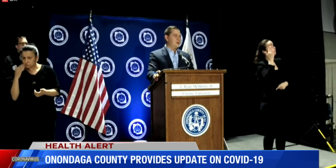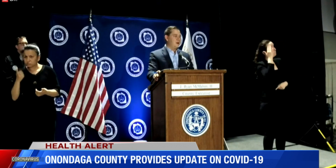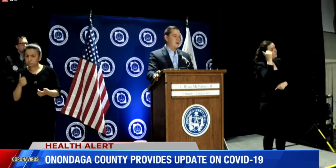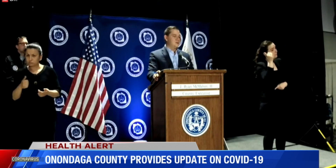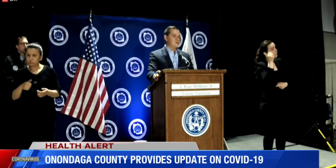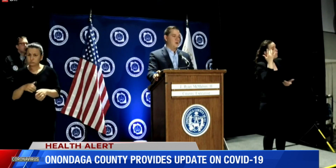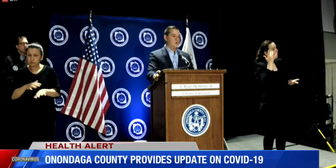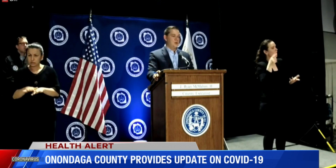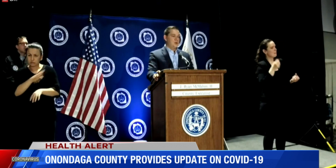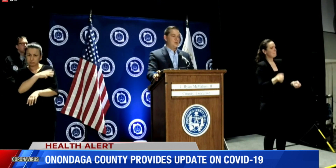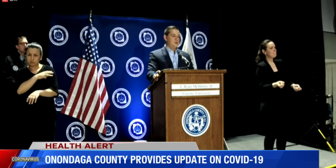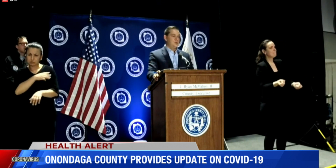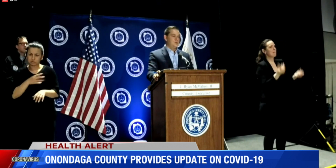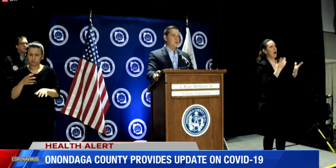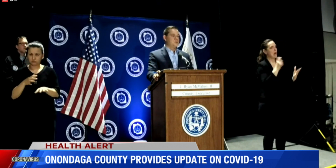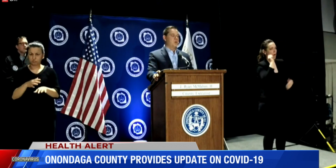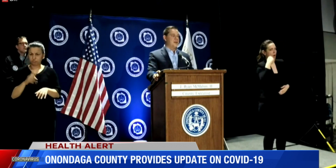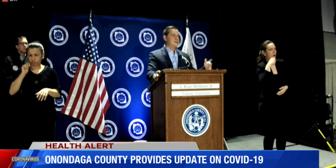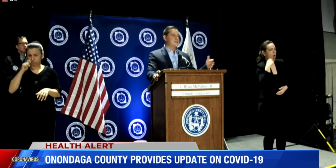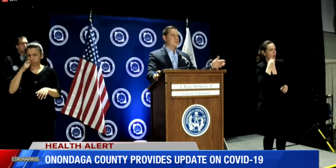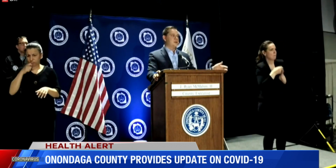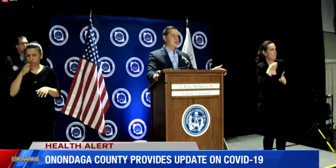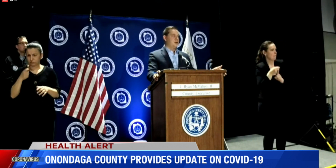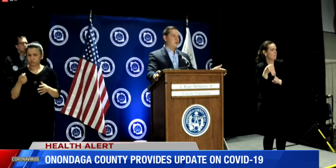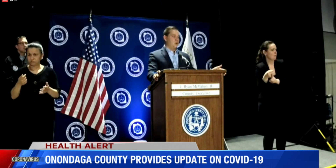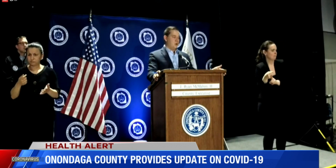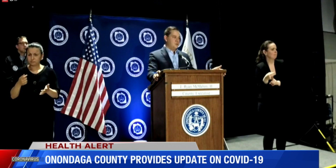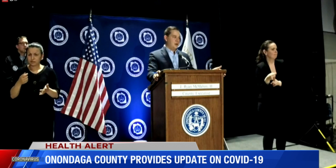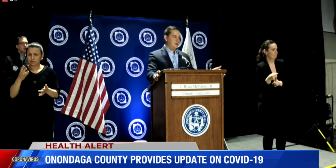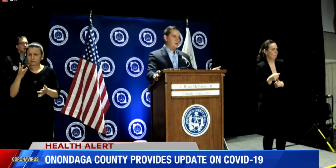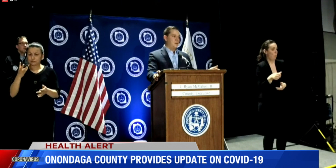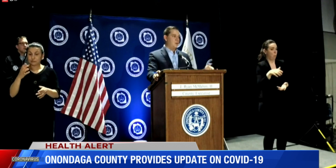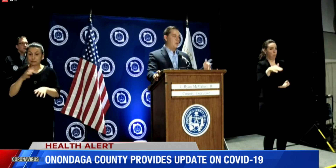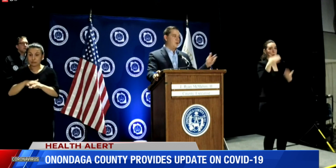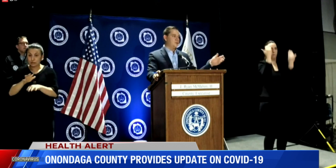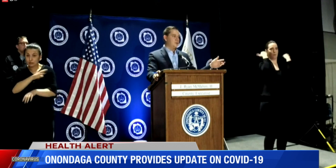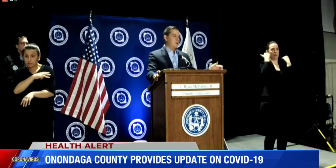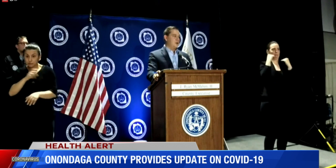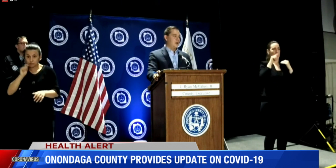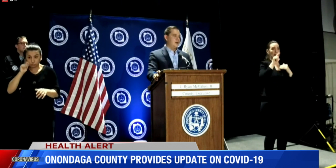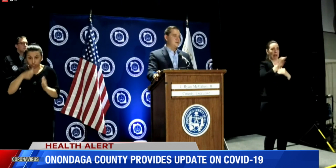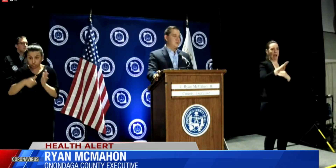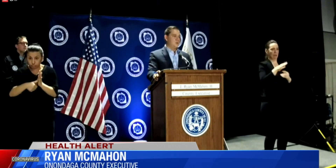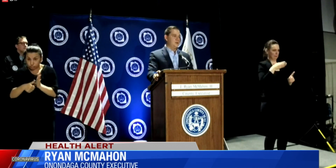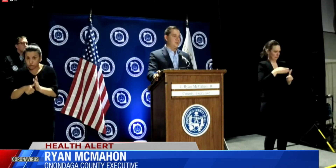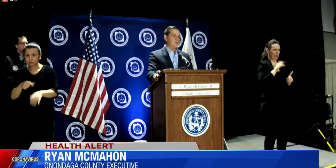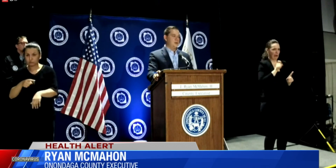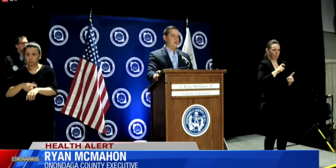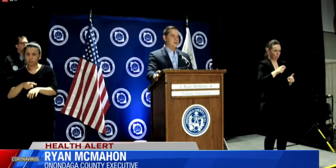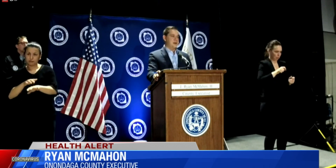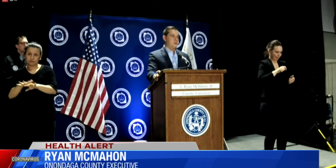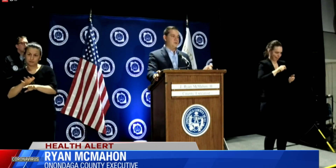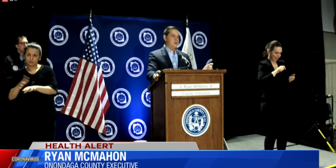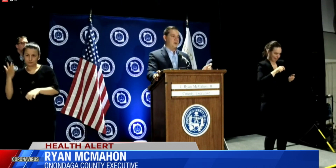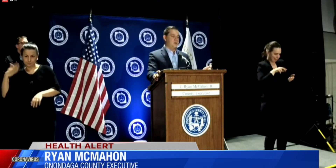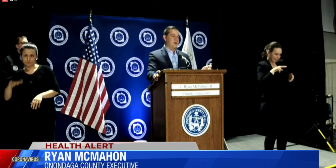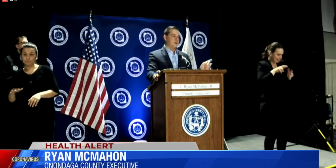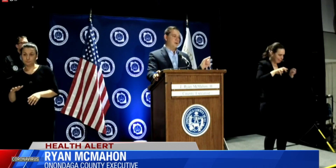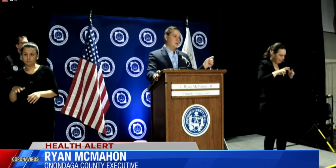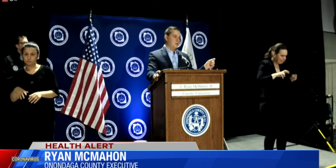it. There's more testing being done in New York State than there was. So we had a period of time where